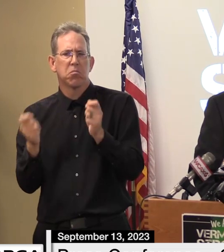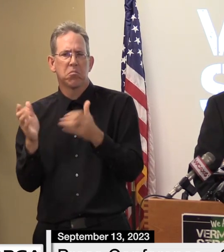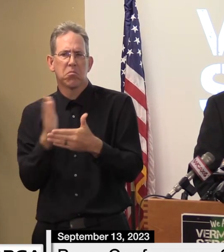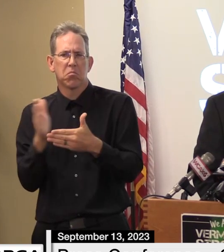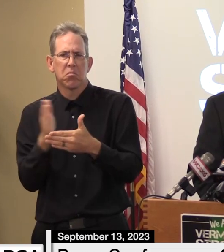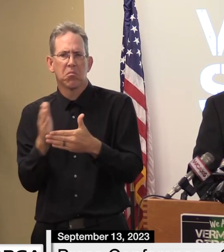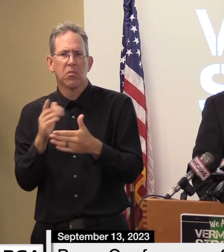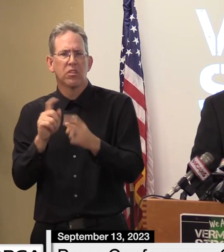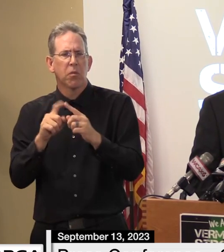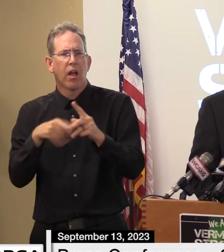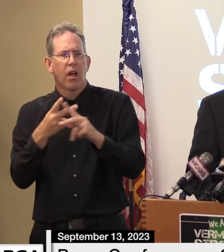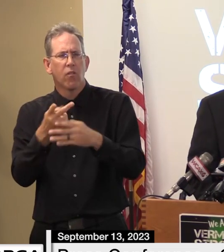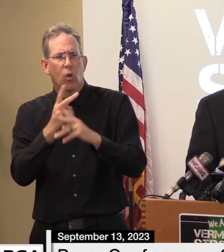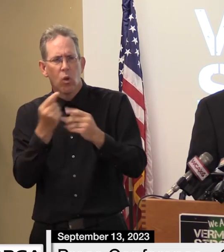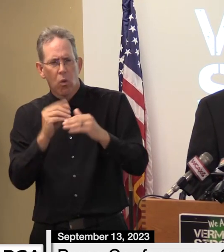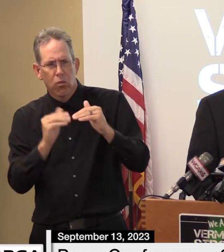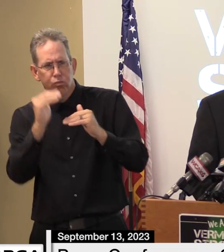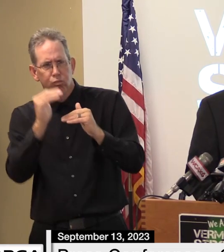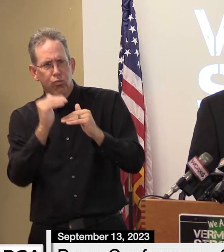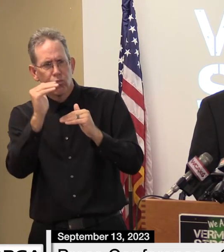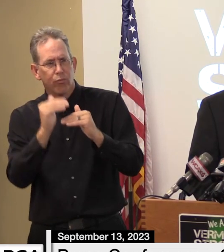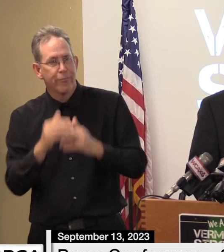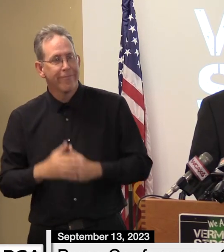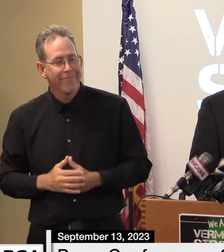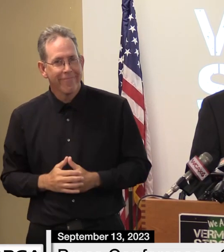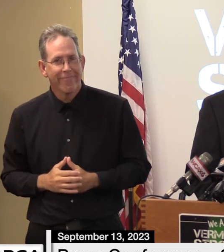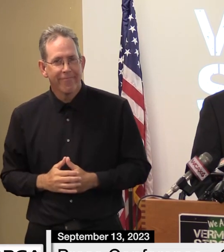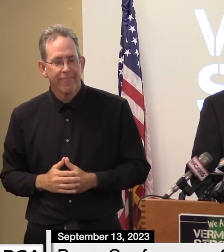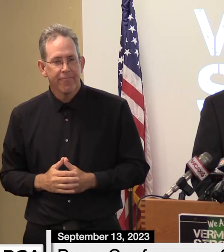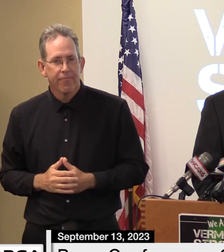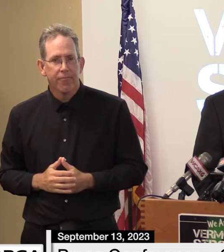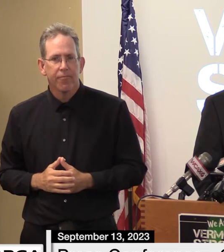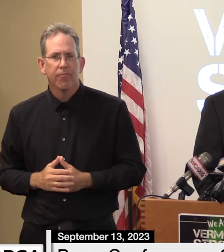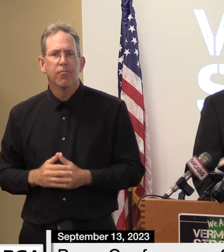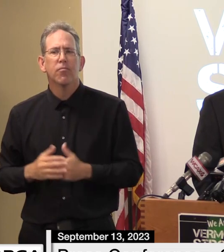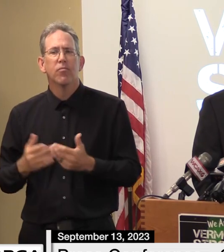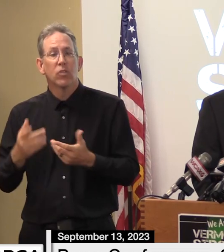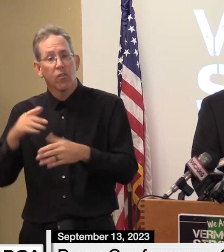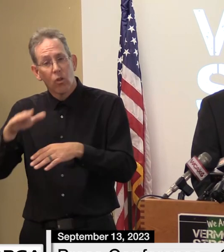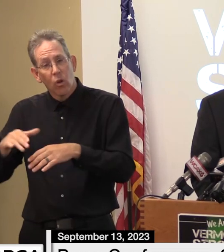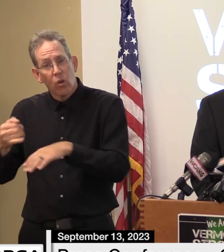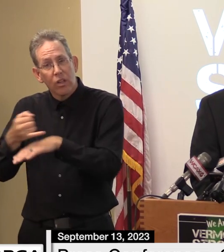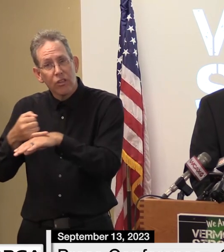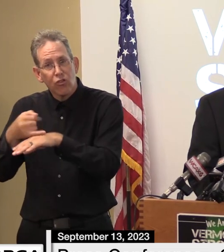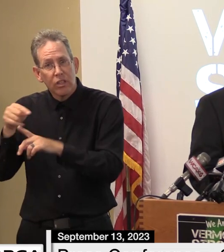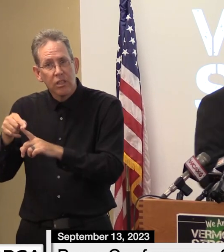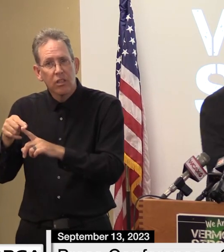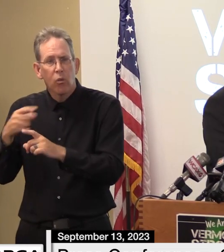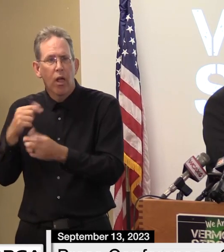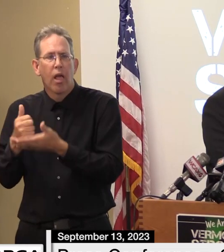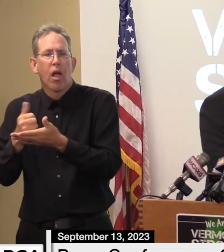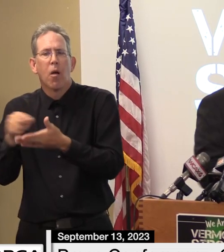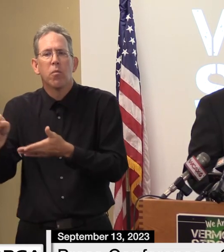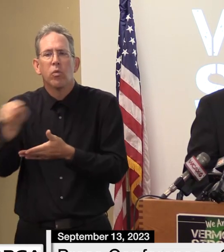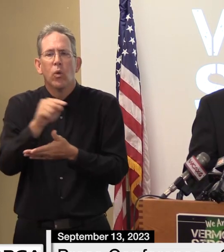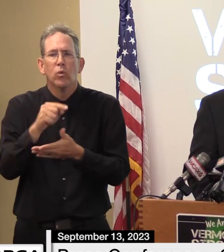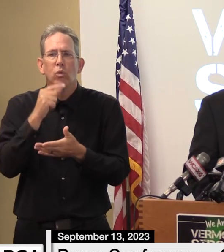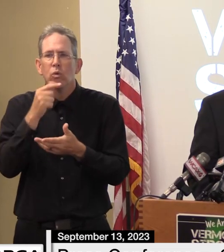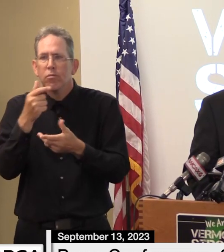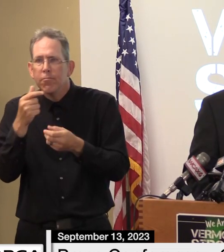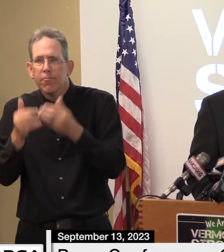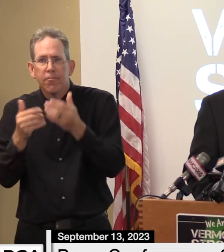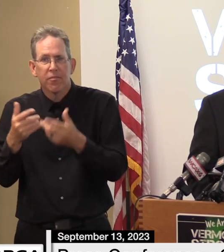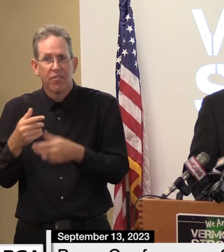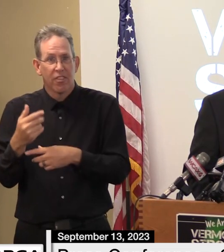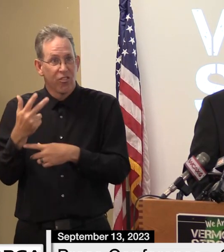loan. But that is the critical piece here, is the low interest rate. That's the part that will help drive down the 30%